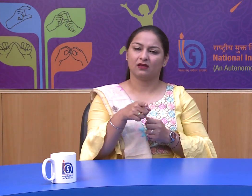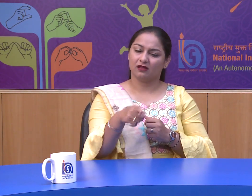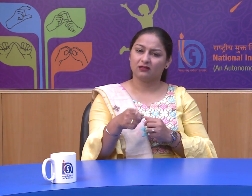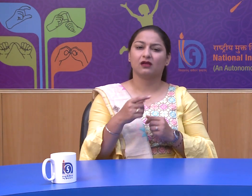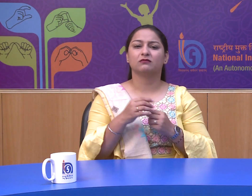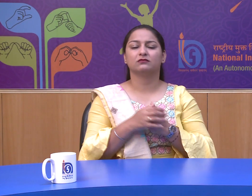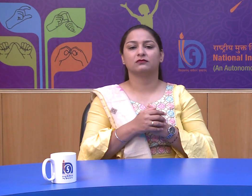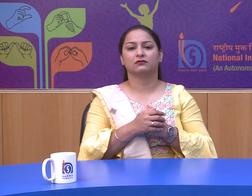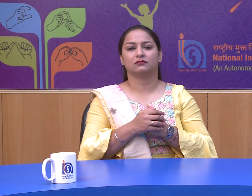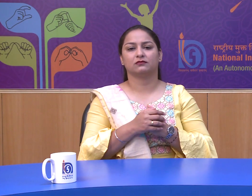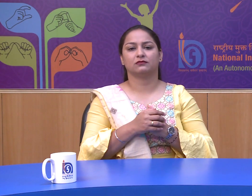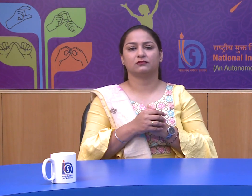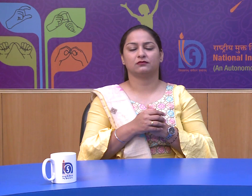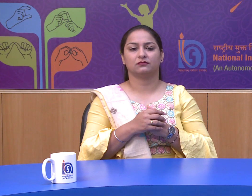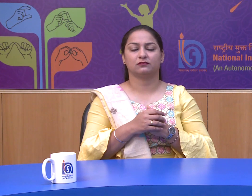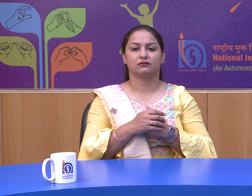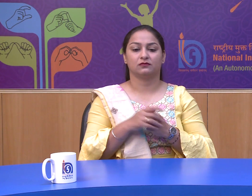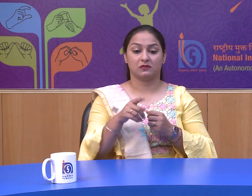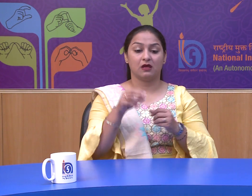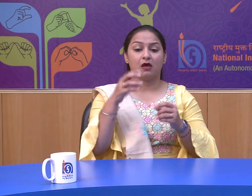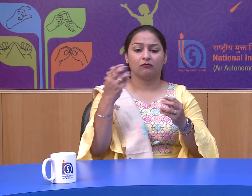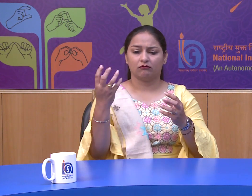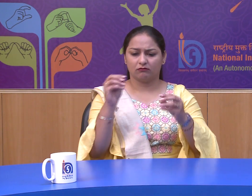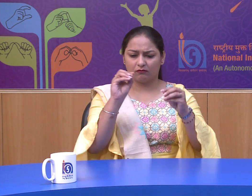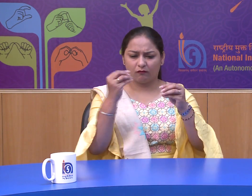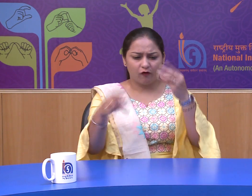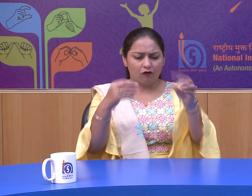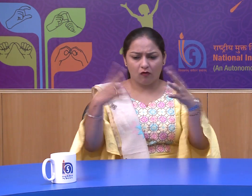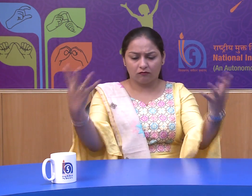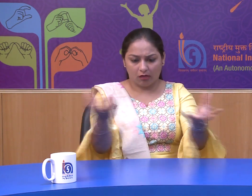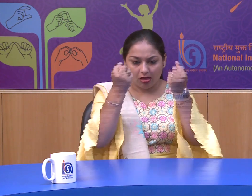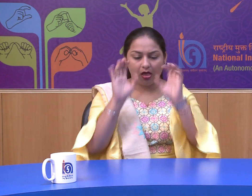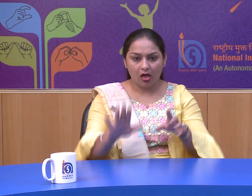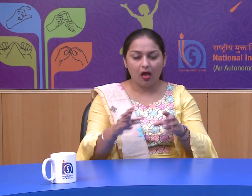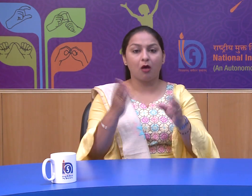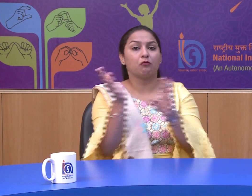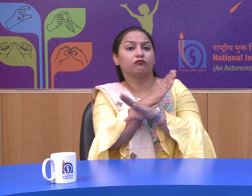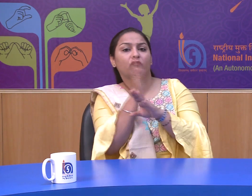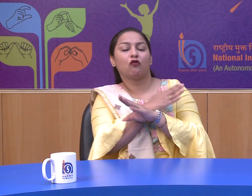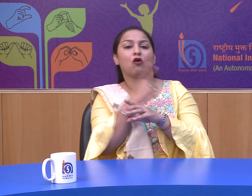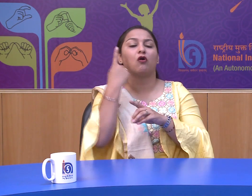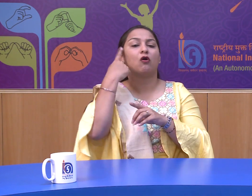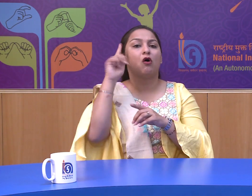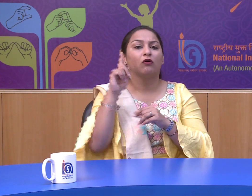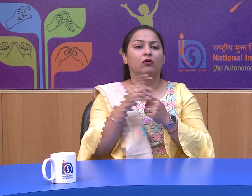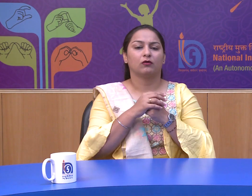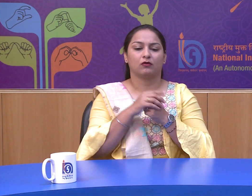be traced in the preamble of